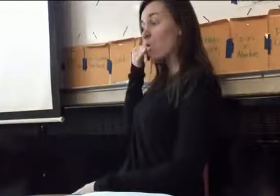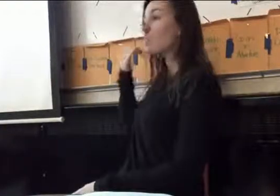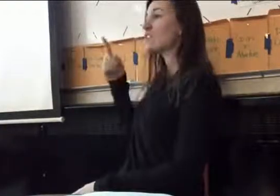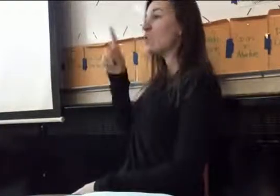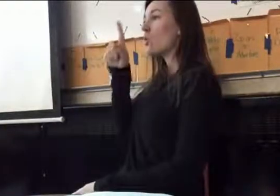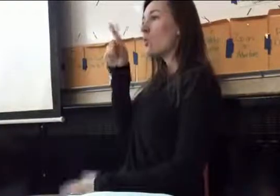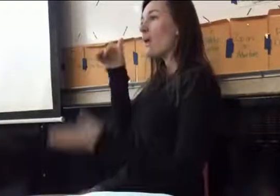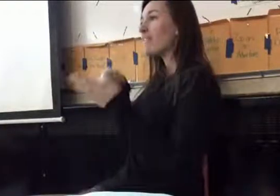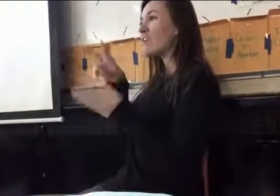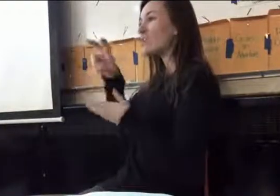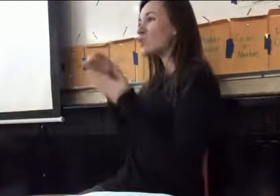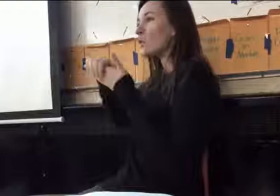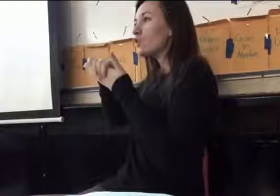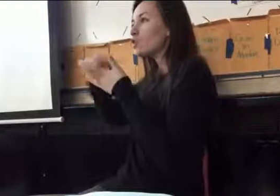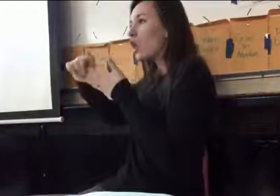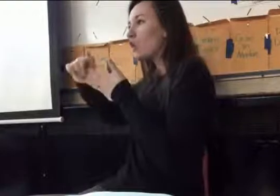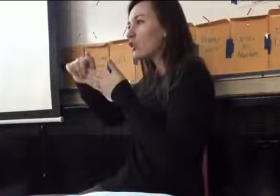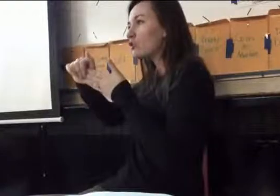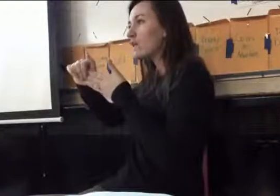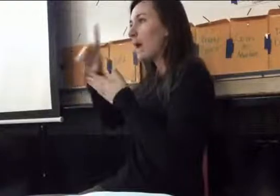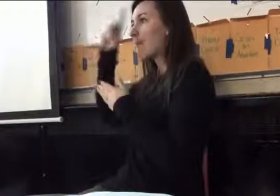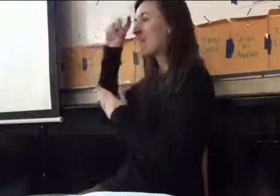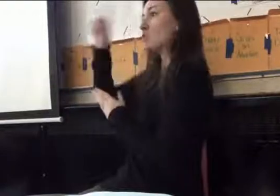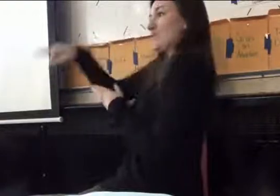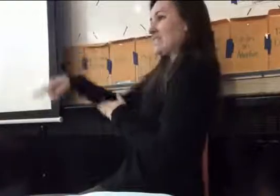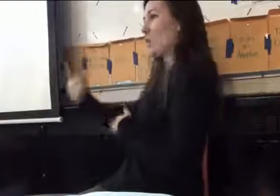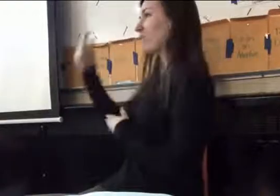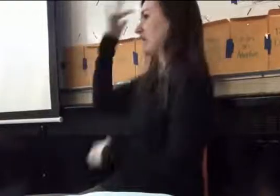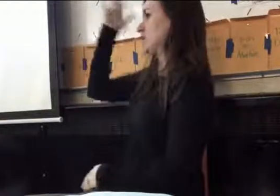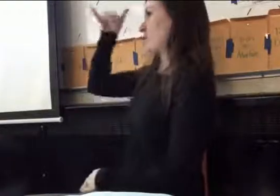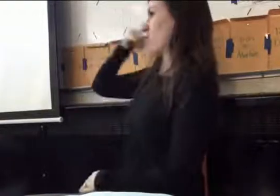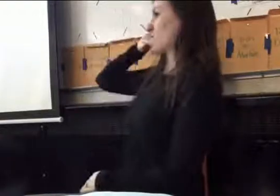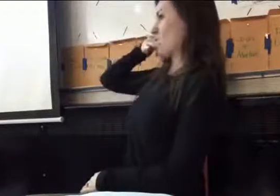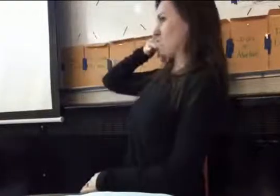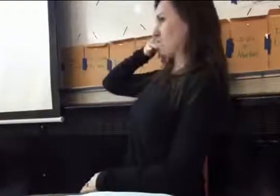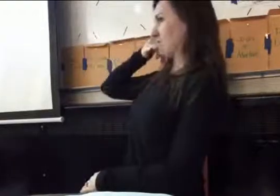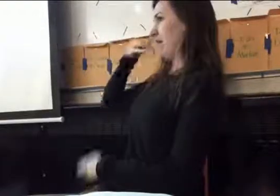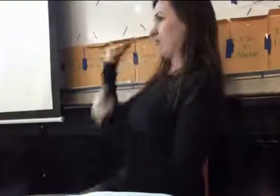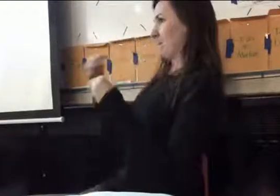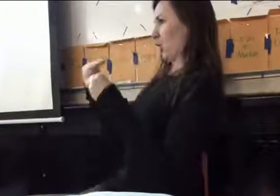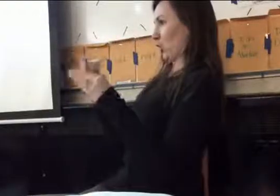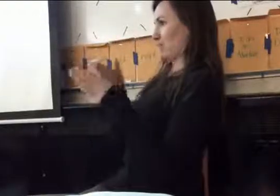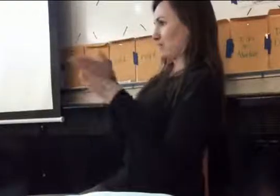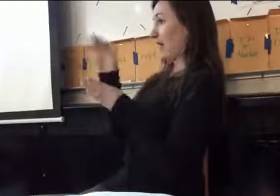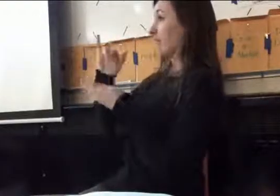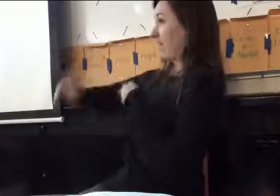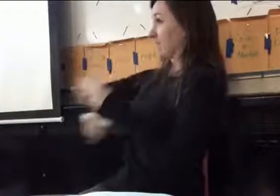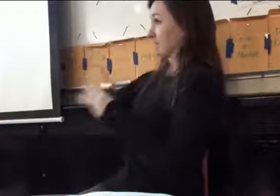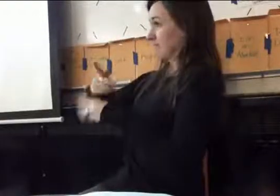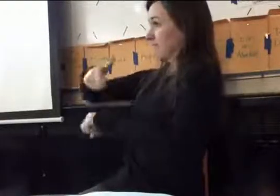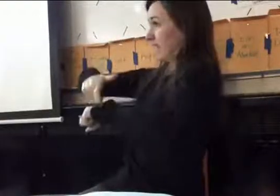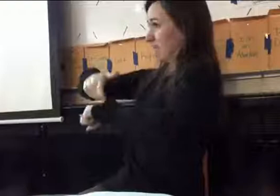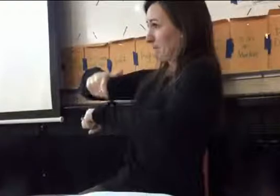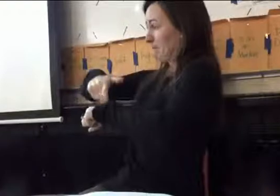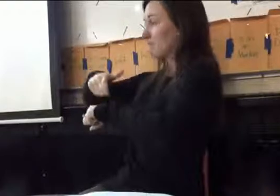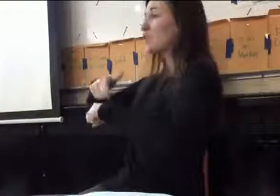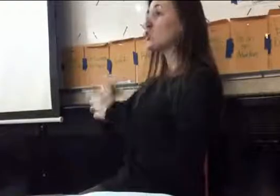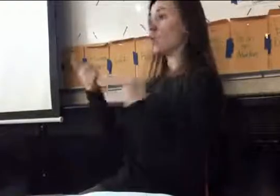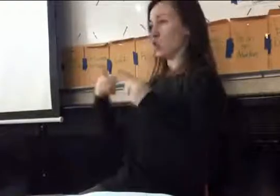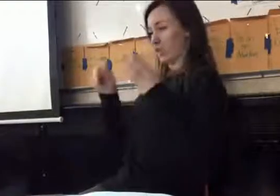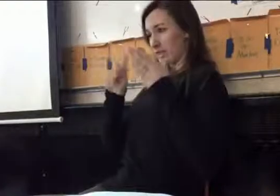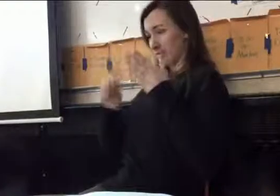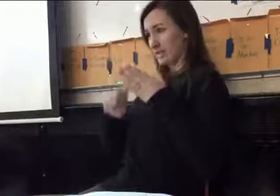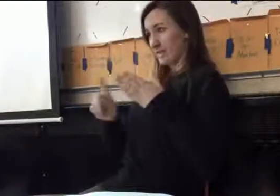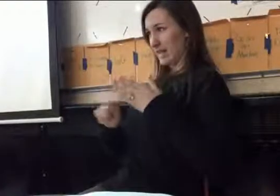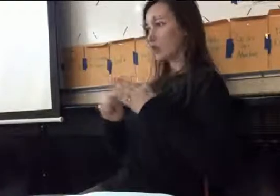$1,200 after discount because they were the only smartphone in the marketplace. Now, what happens, though, is during this investigation, they start to go through his